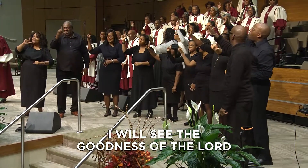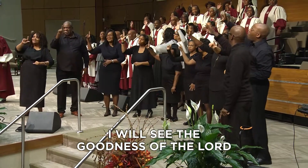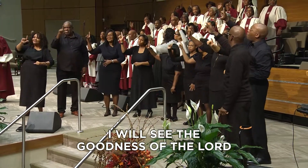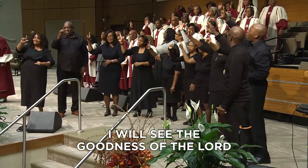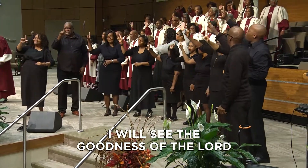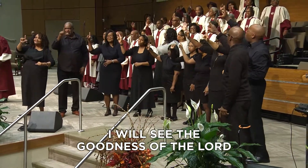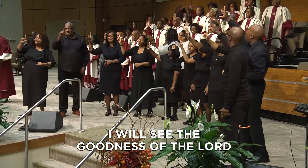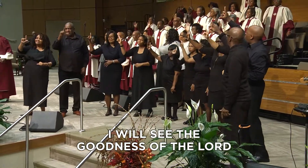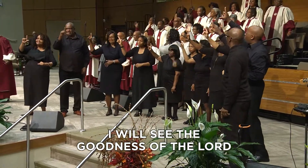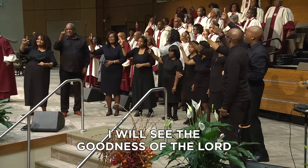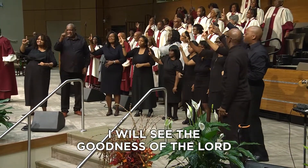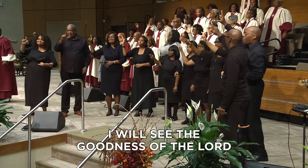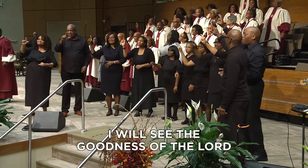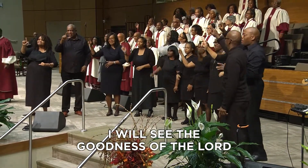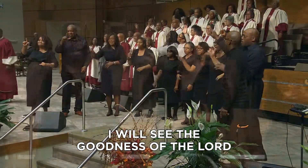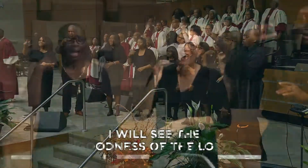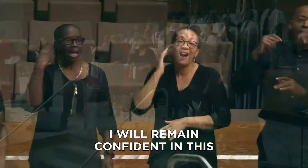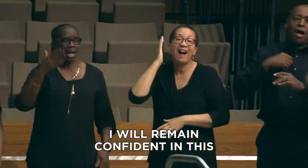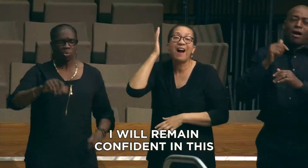Yes. You all do it one more time. Come on.